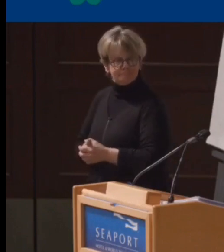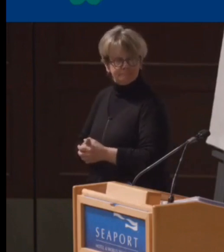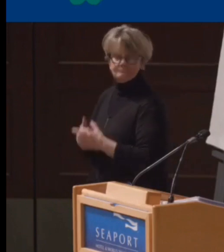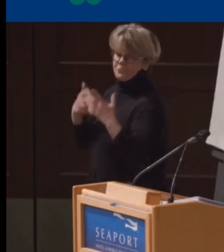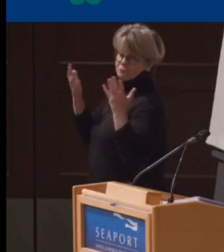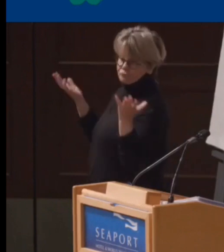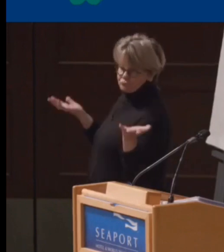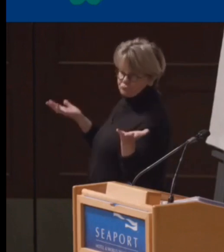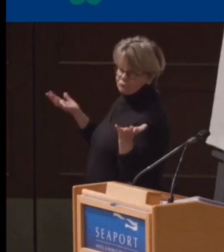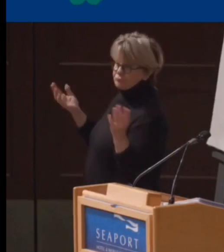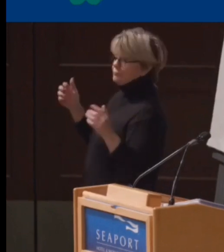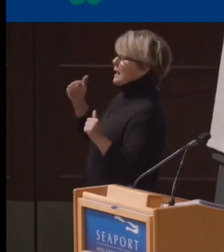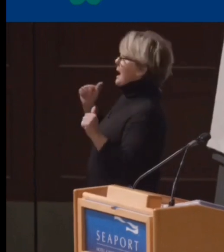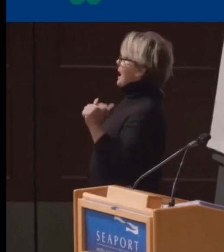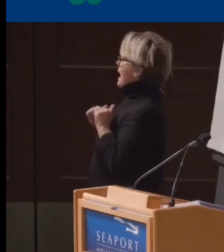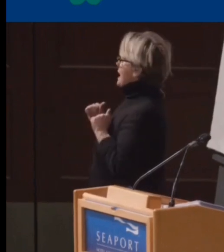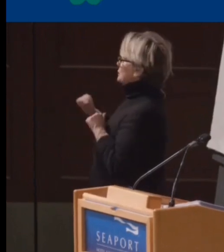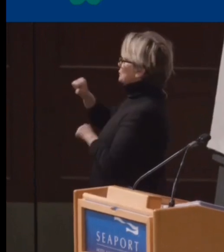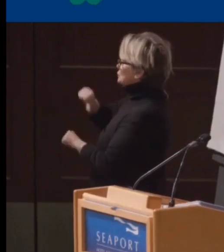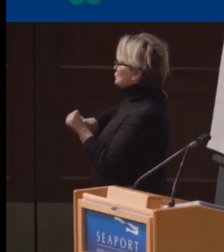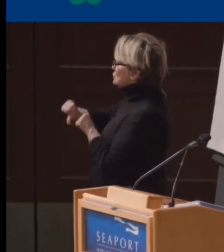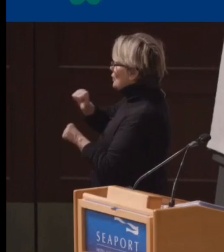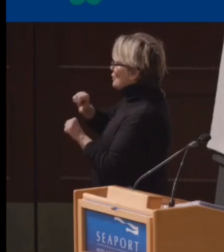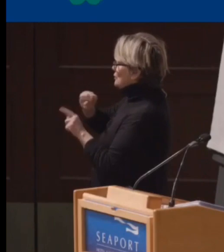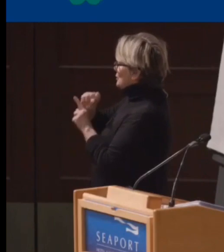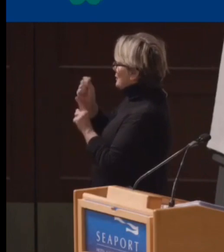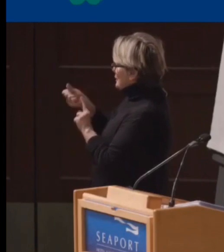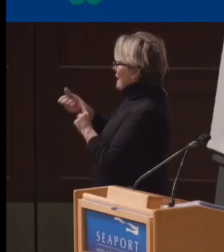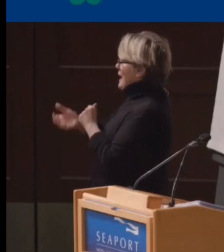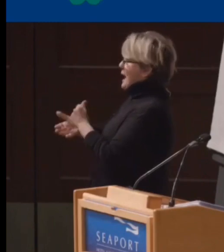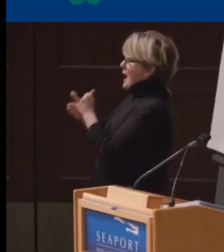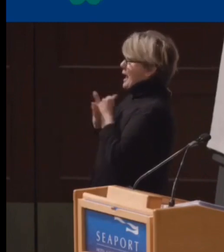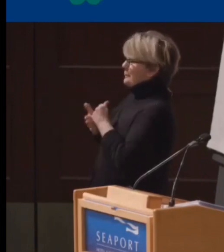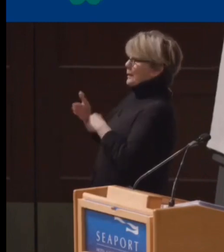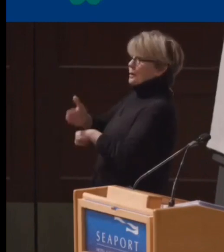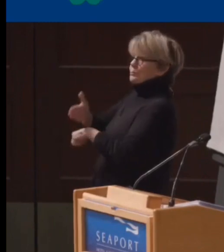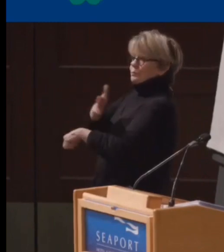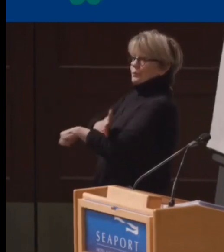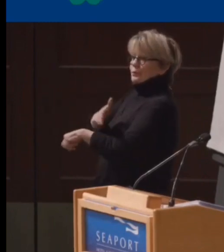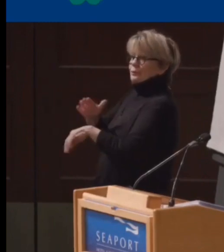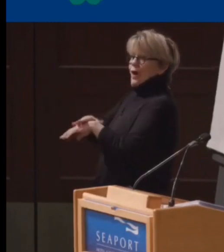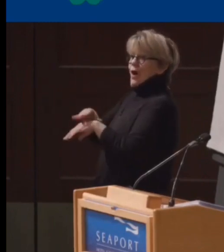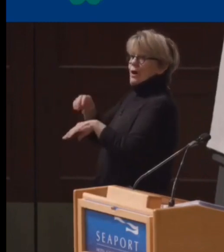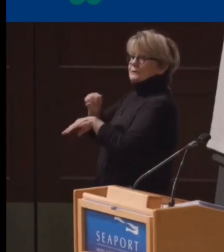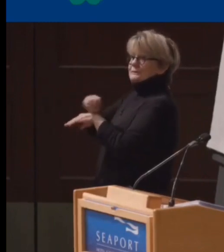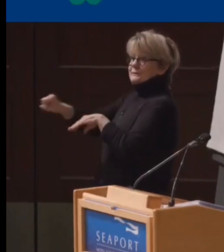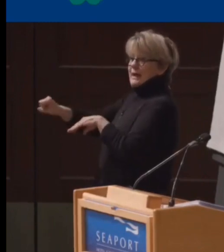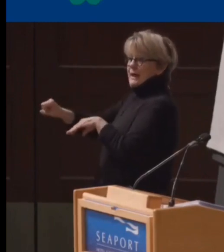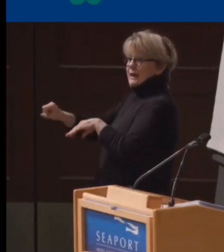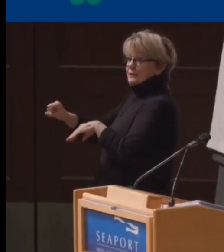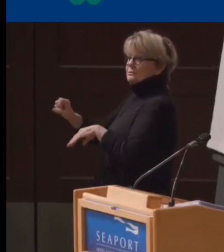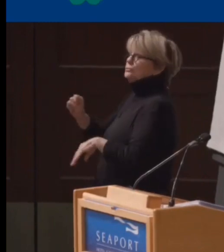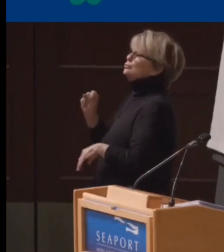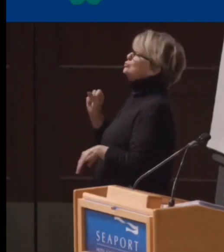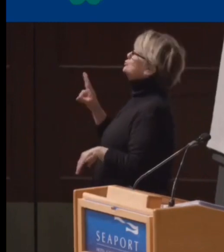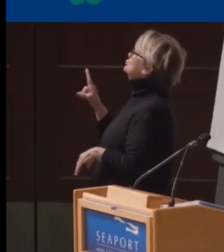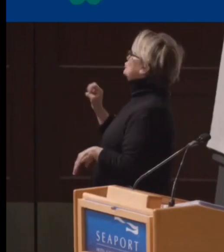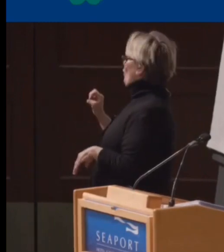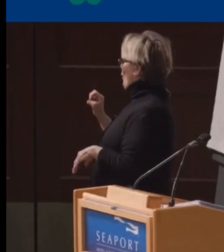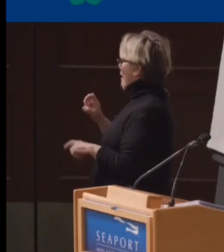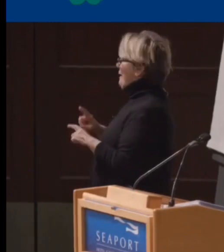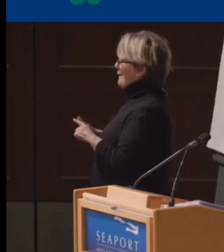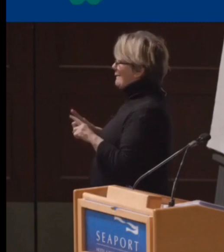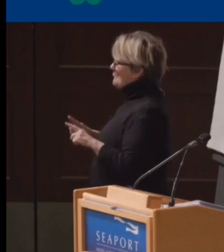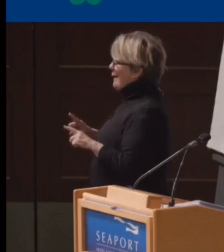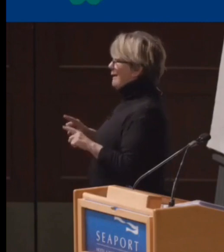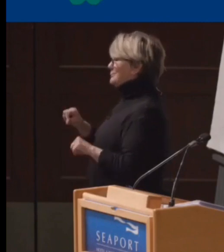So, acting in social situations helped me improve on stage, sure. But though it seems natural in social